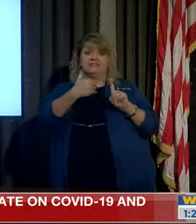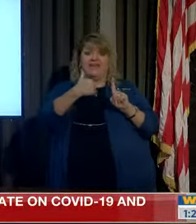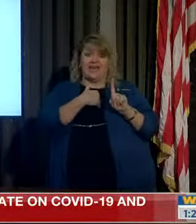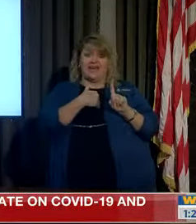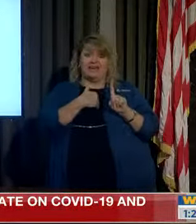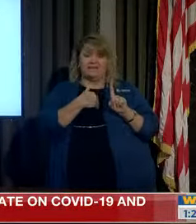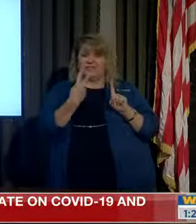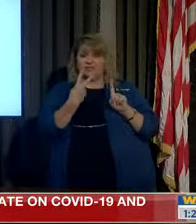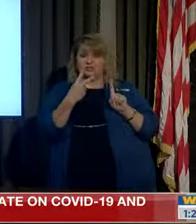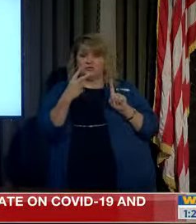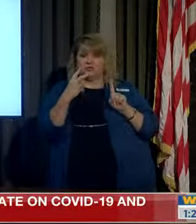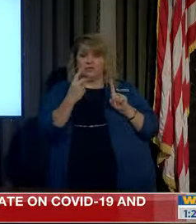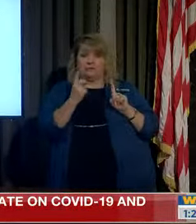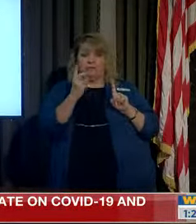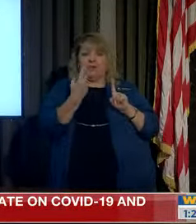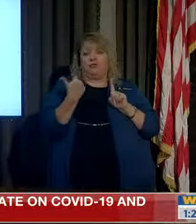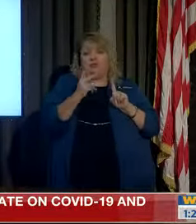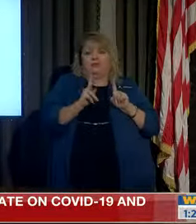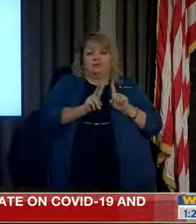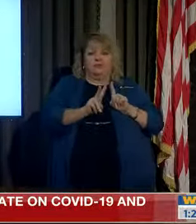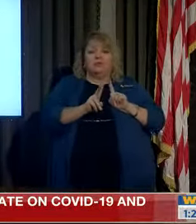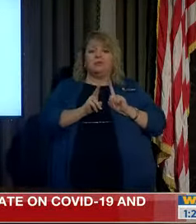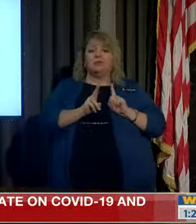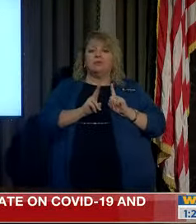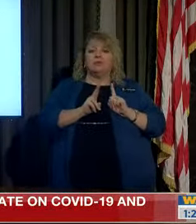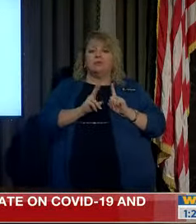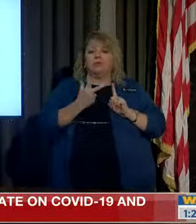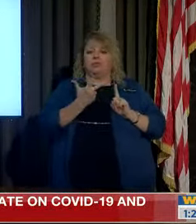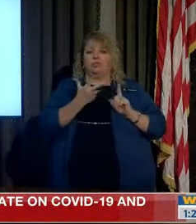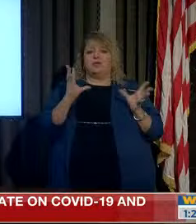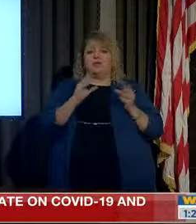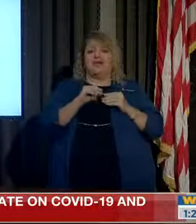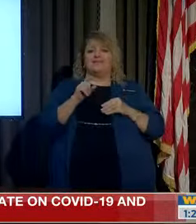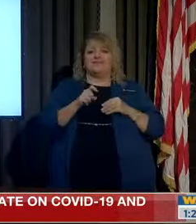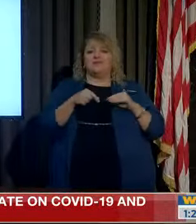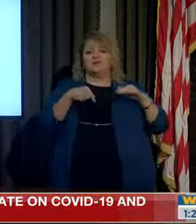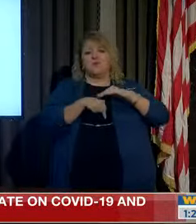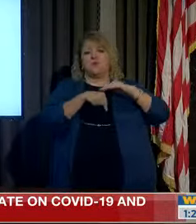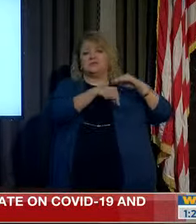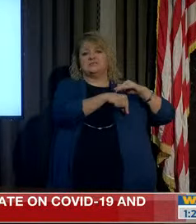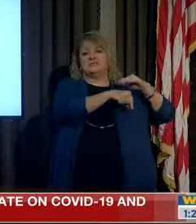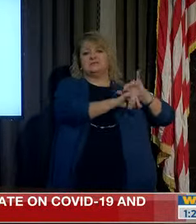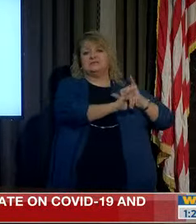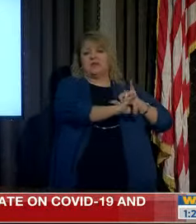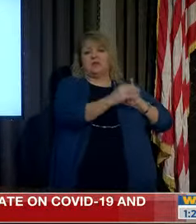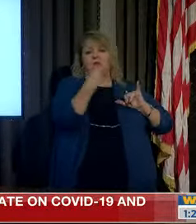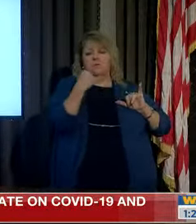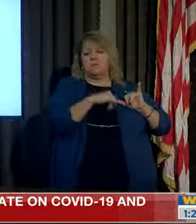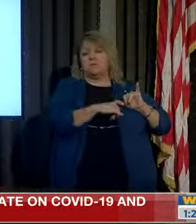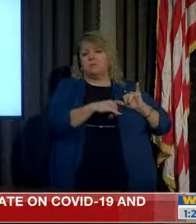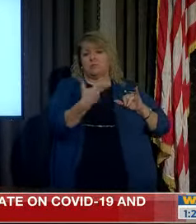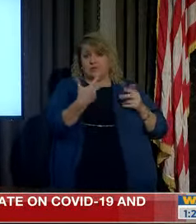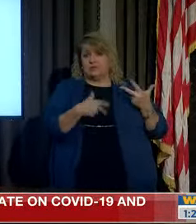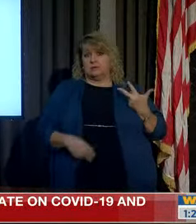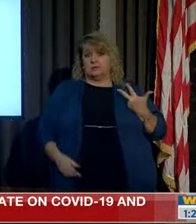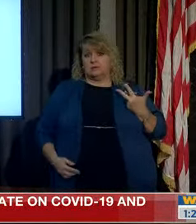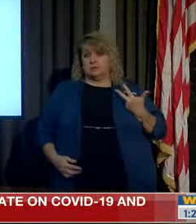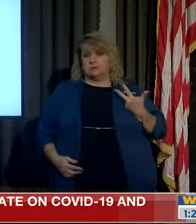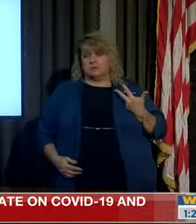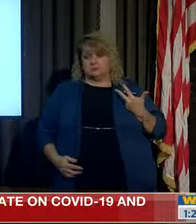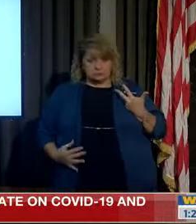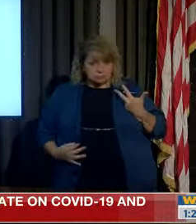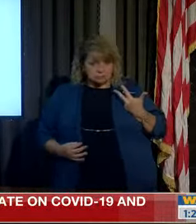2 contacts had to quarantine. That's a relatively low number. And that speaks volumes to how